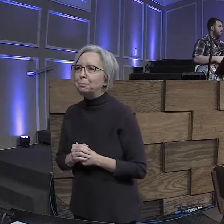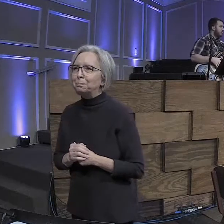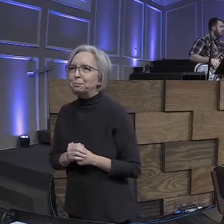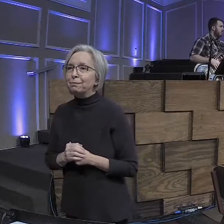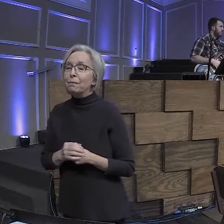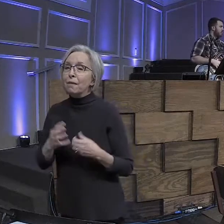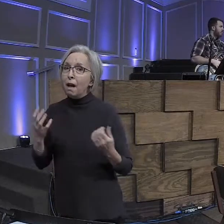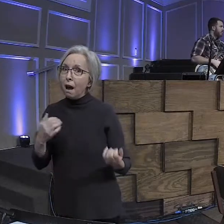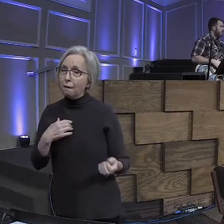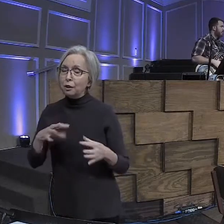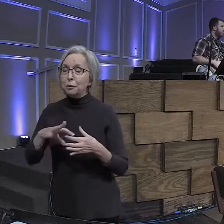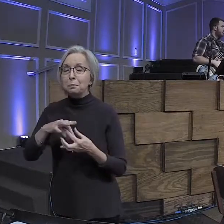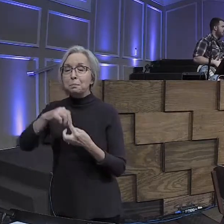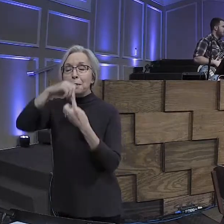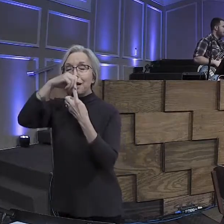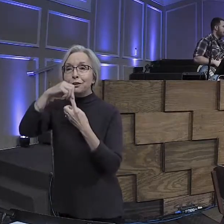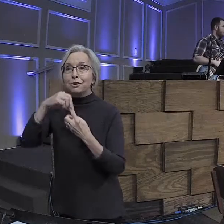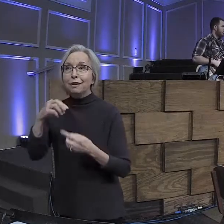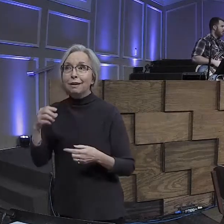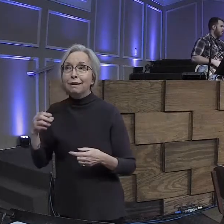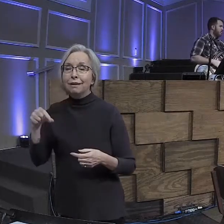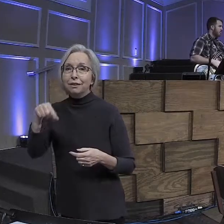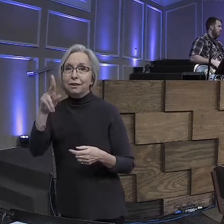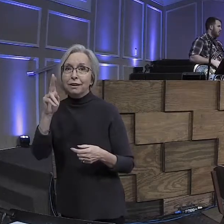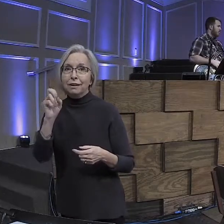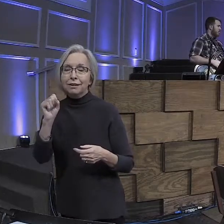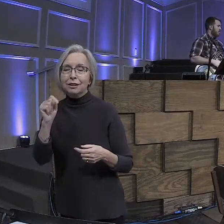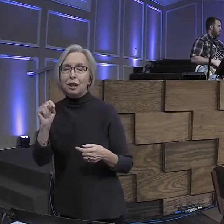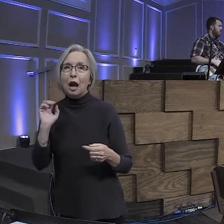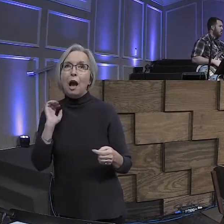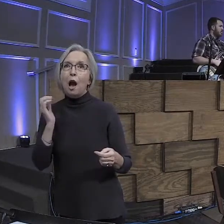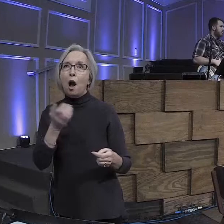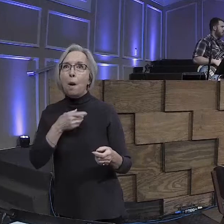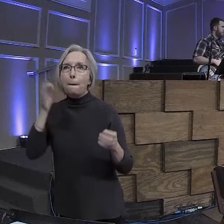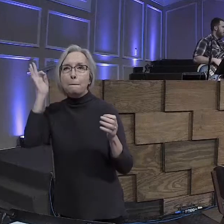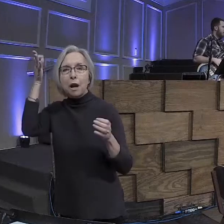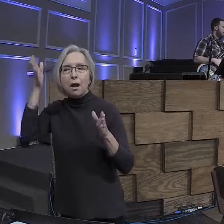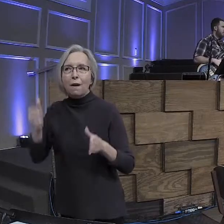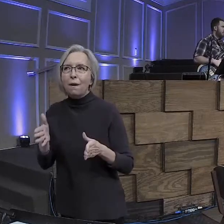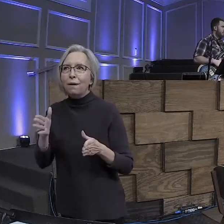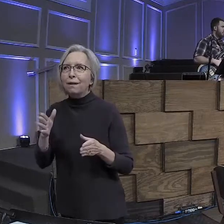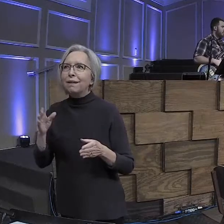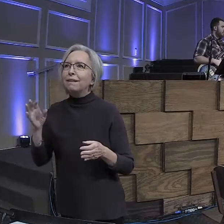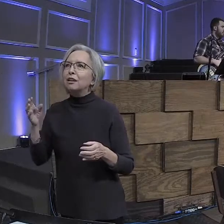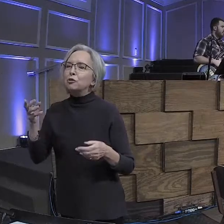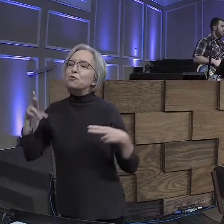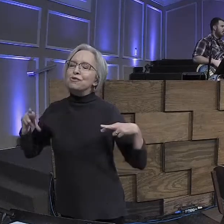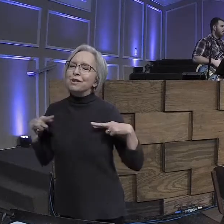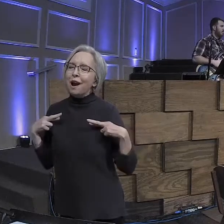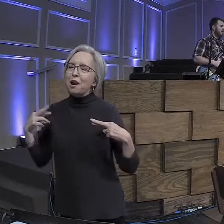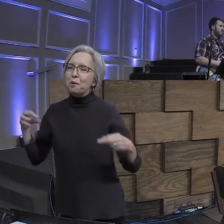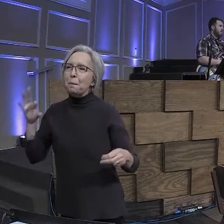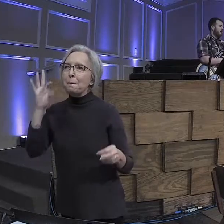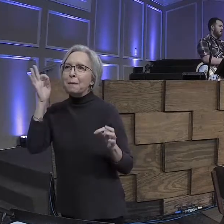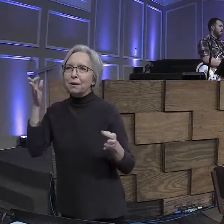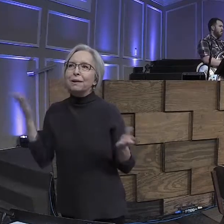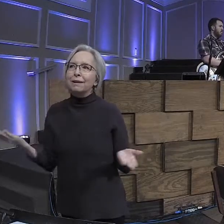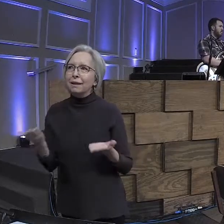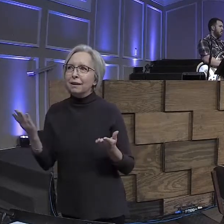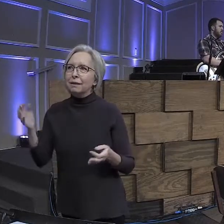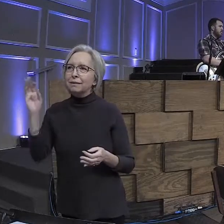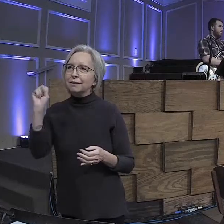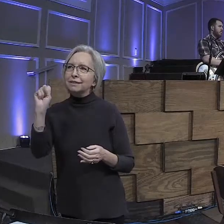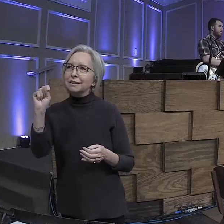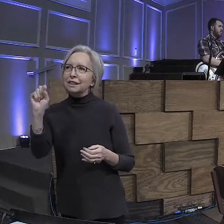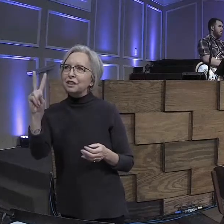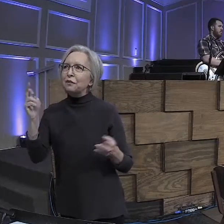We have a special guest this morning. Our pastor emeritus, Steve Dighton, is here to bring the word. He and his dear wife,